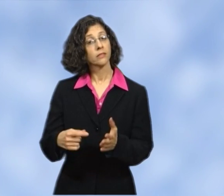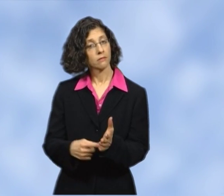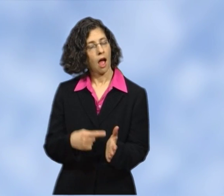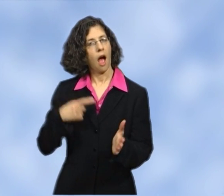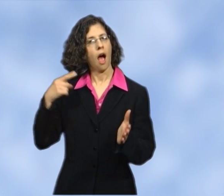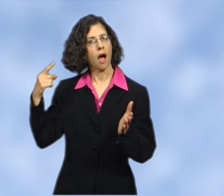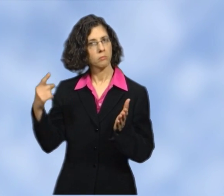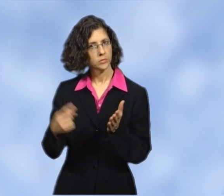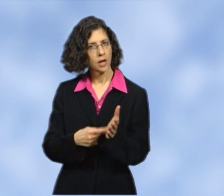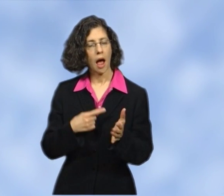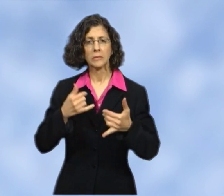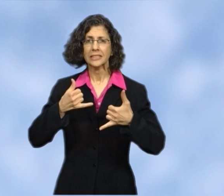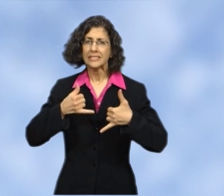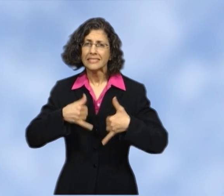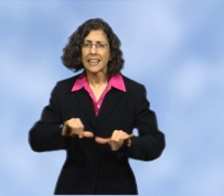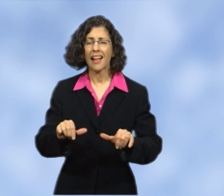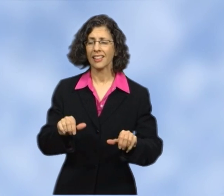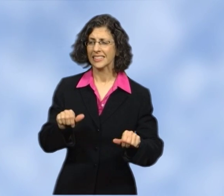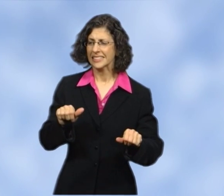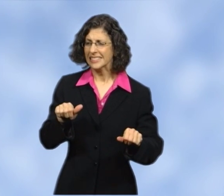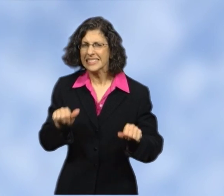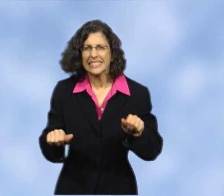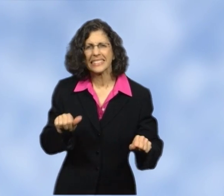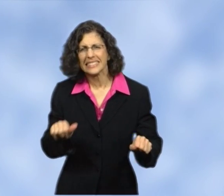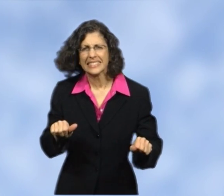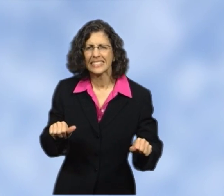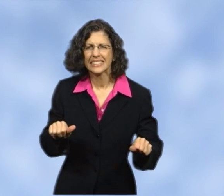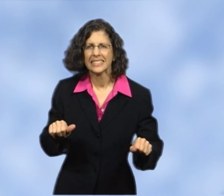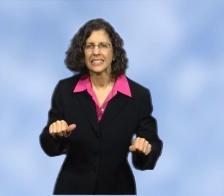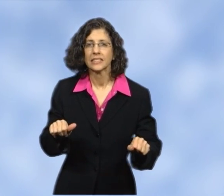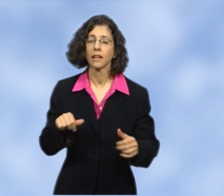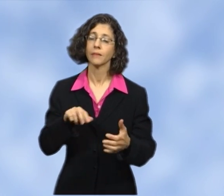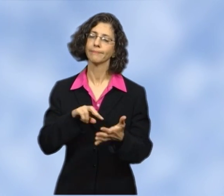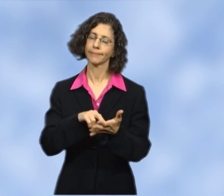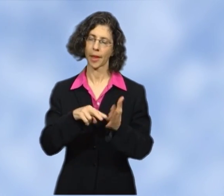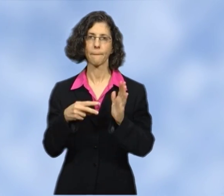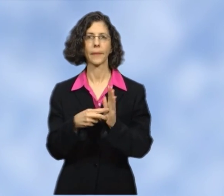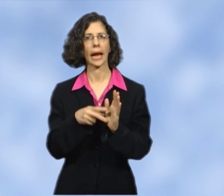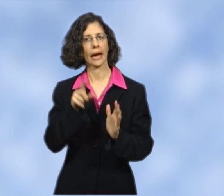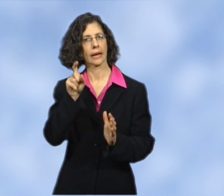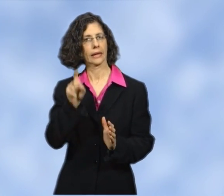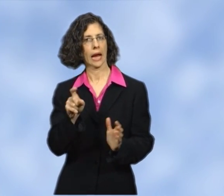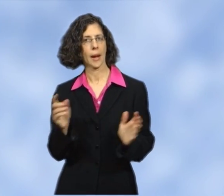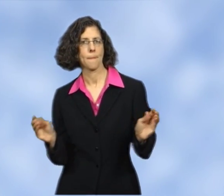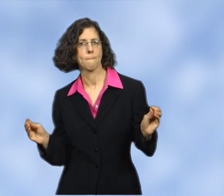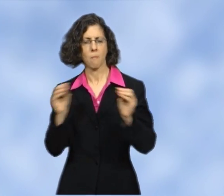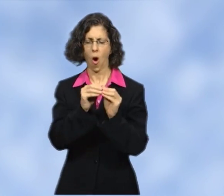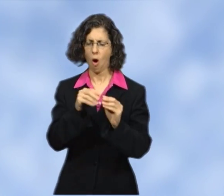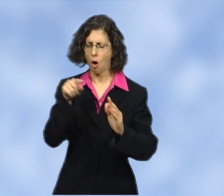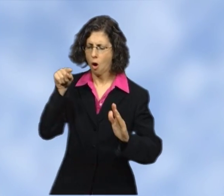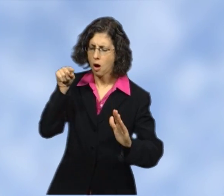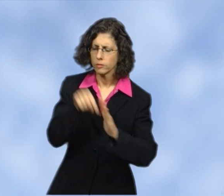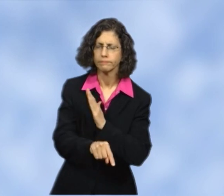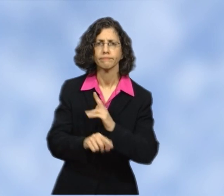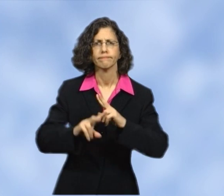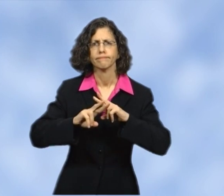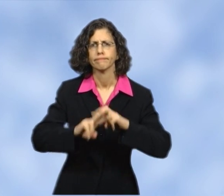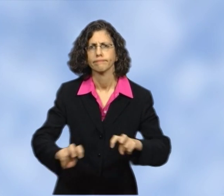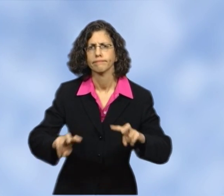Sometimes it's still not clear if it is cancer. The only way to be sure is to